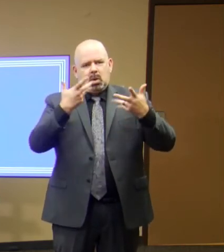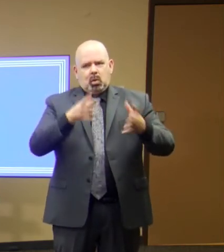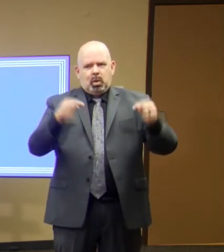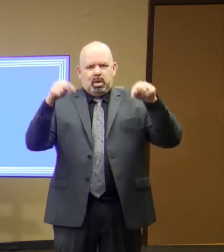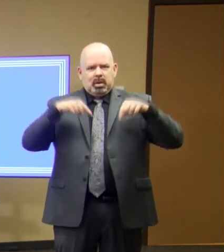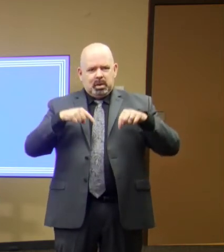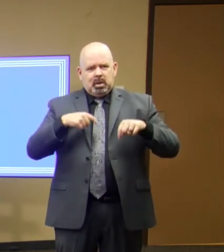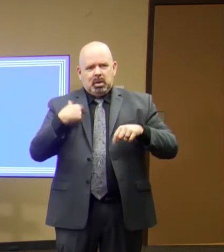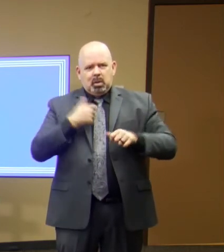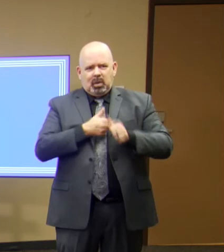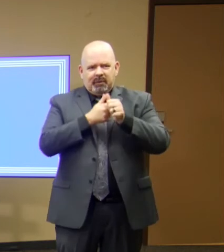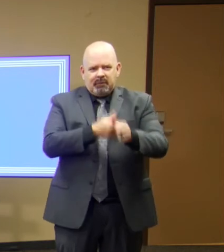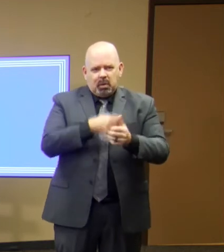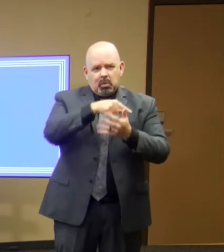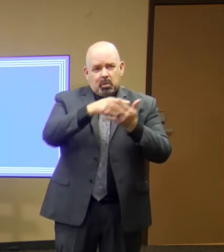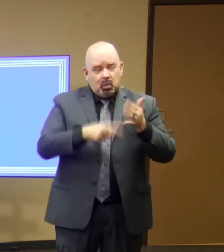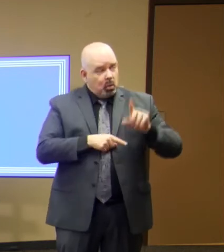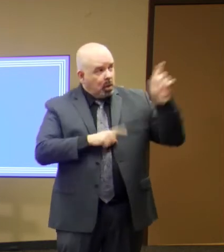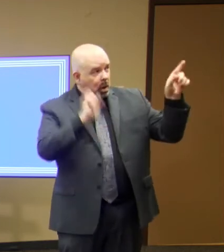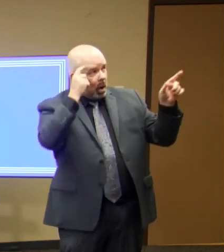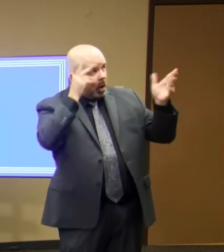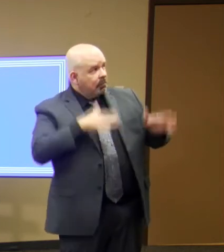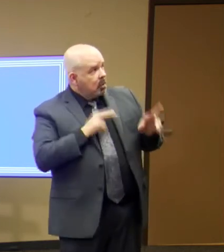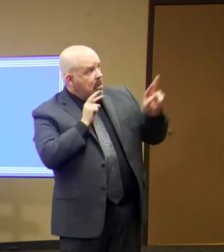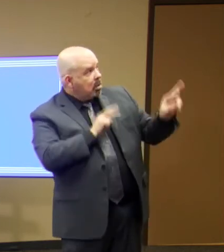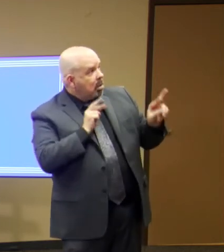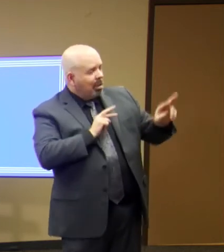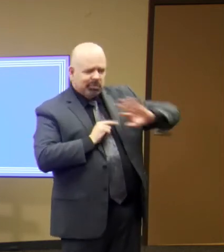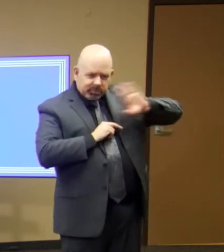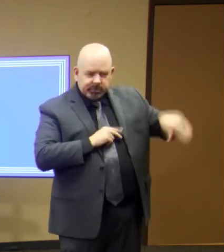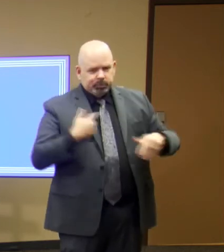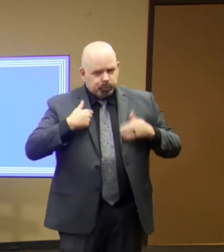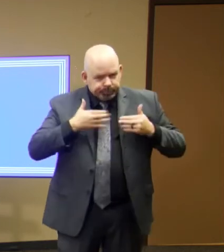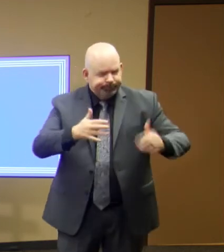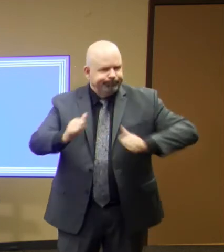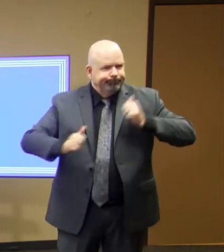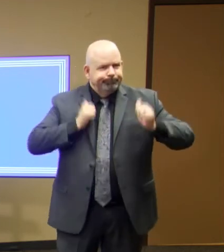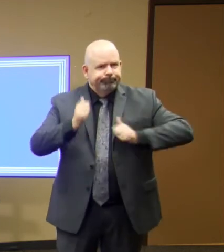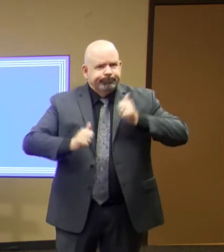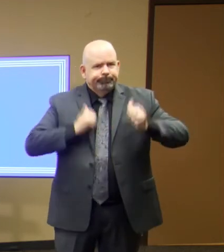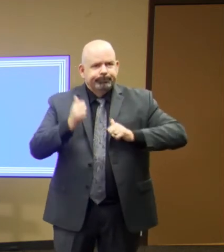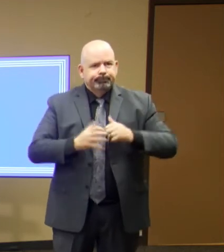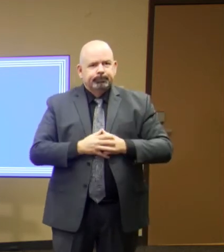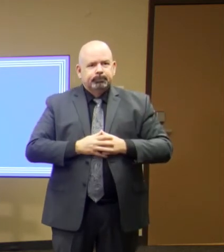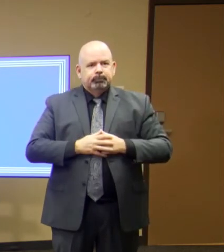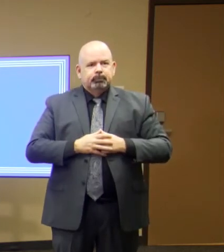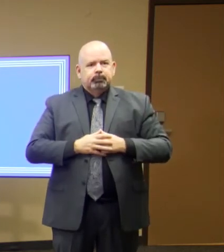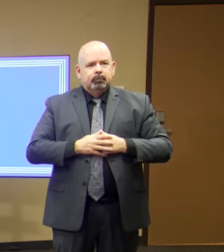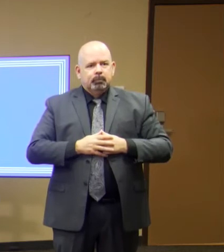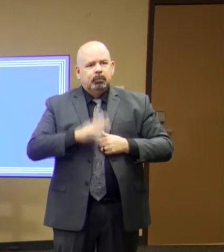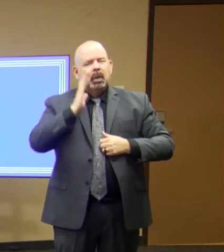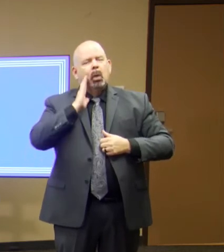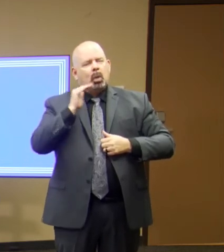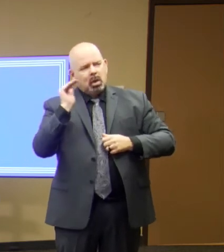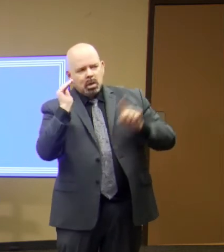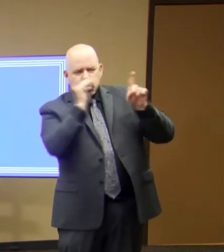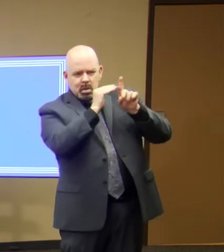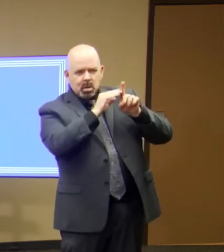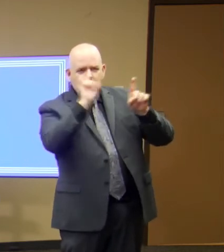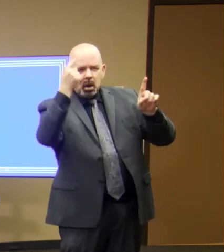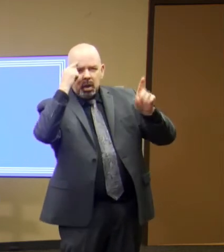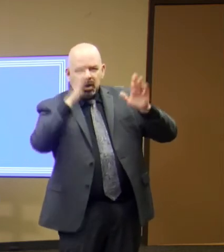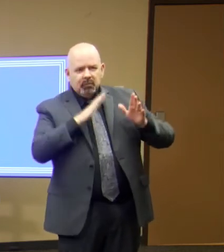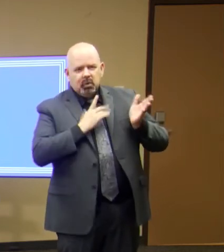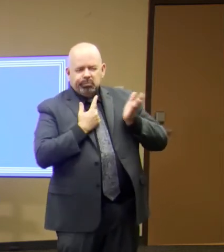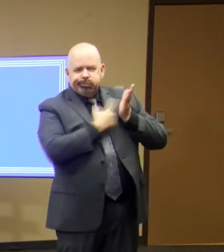will be reaching out to the governor. I'll attach their letter to a letter from me asking them to do as much as he can on this and do what they're